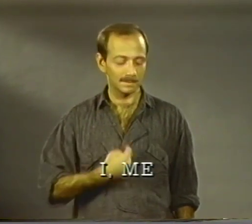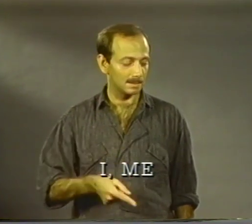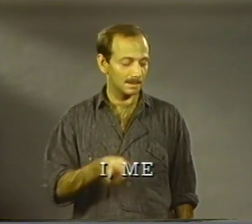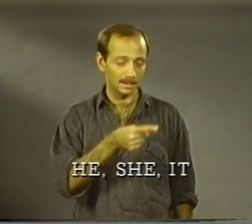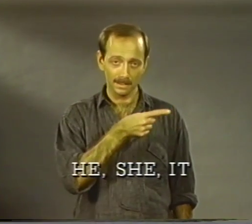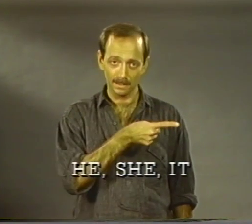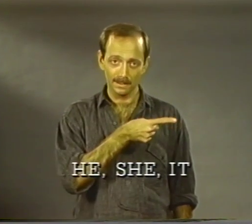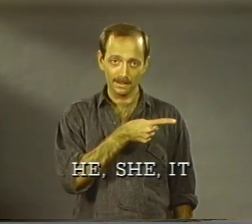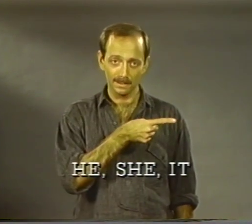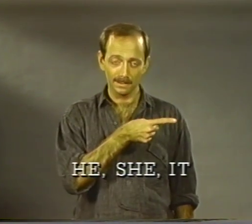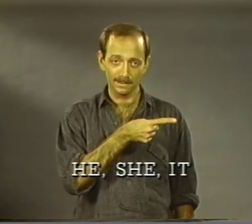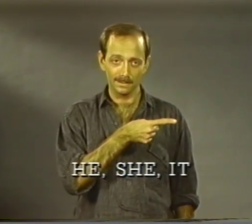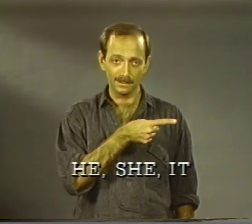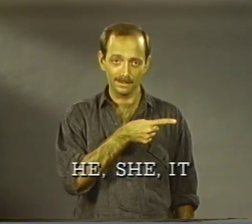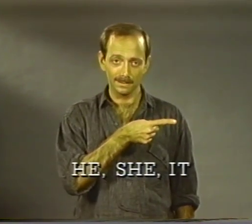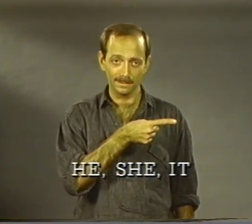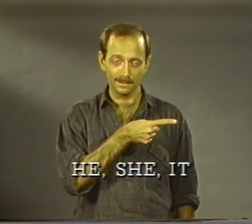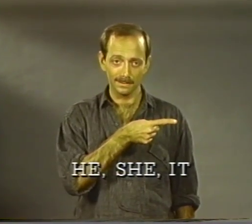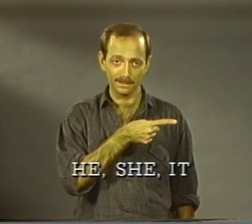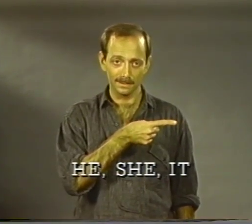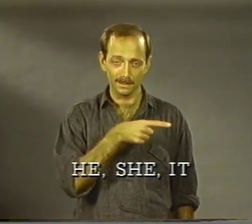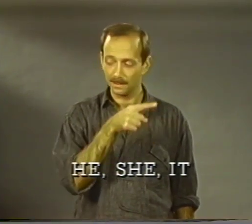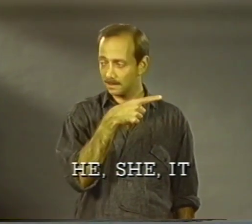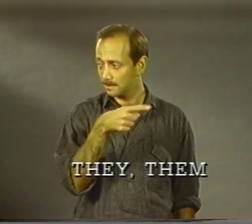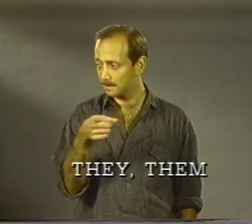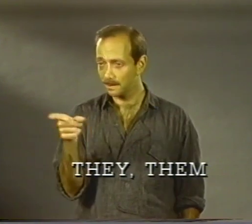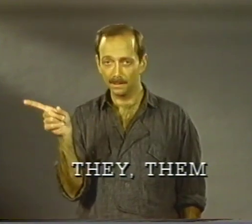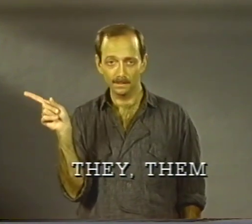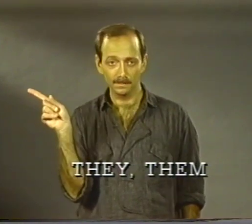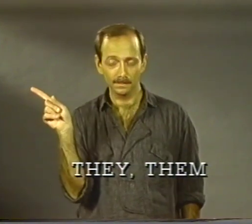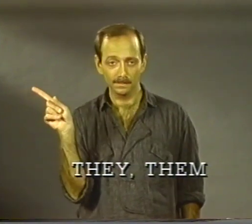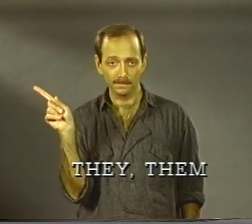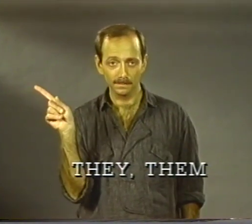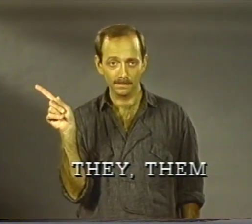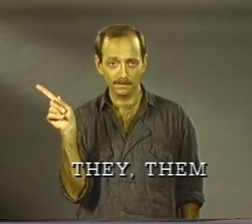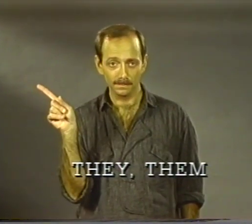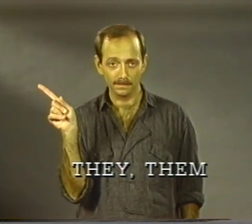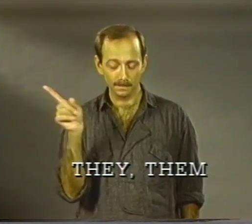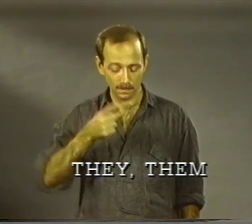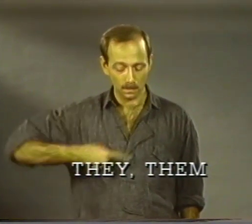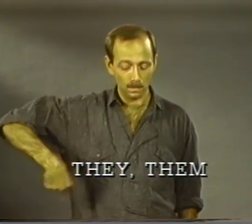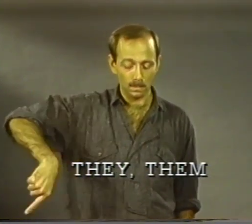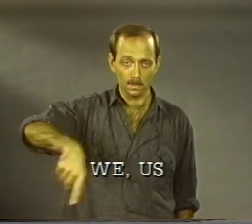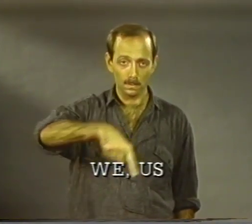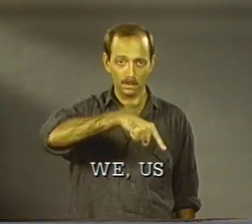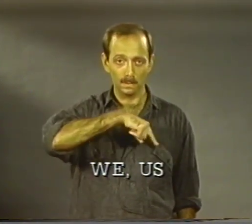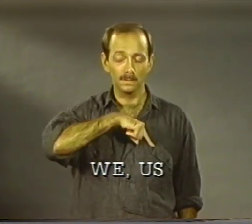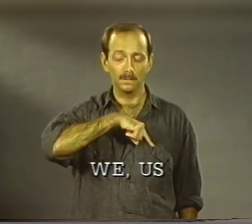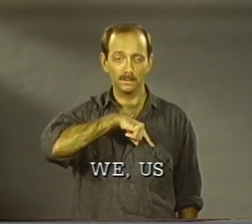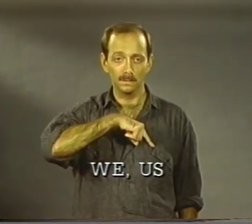it. They or them. We or us. You.